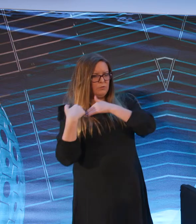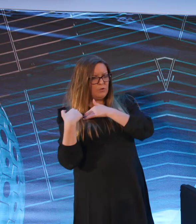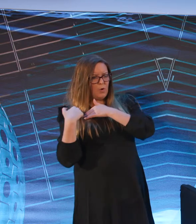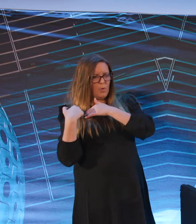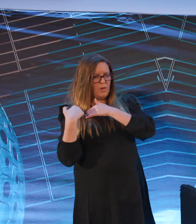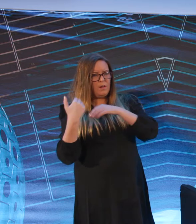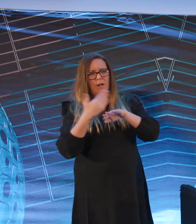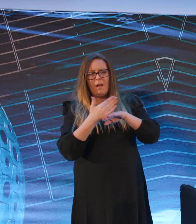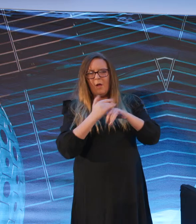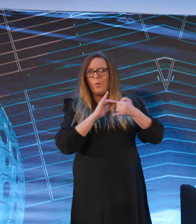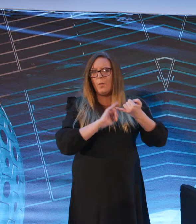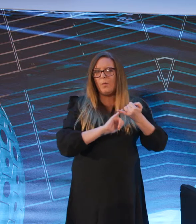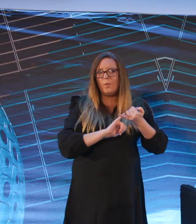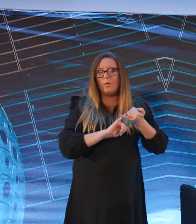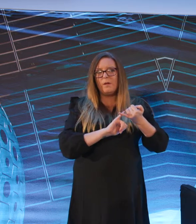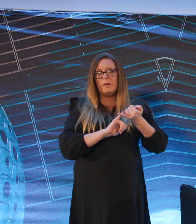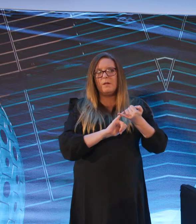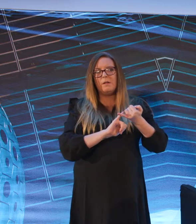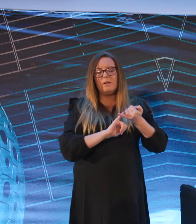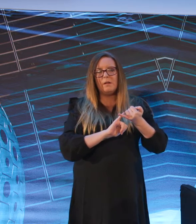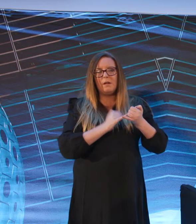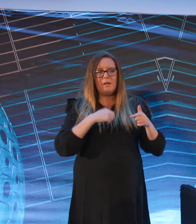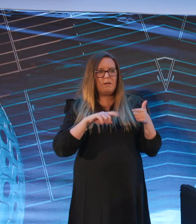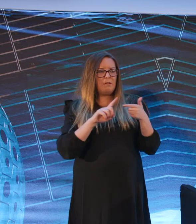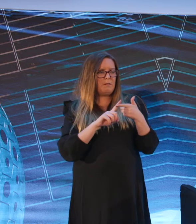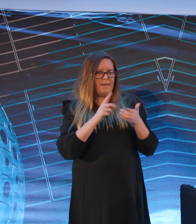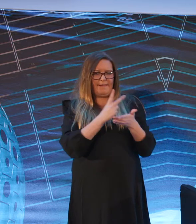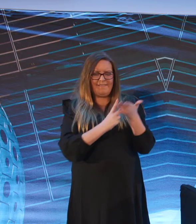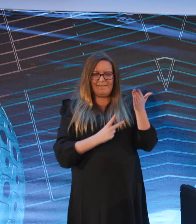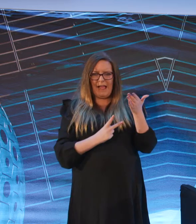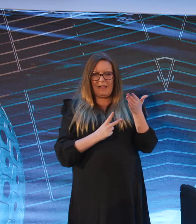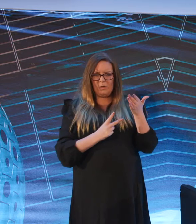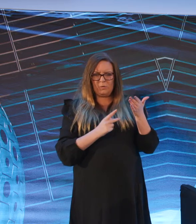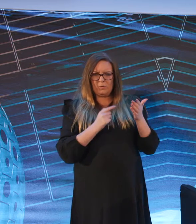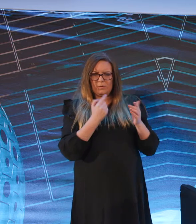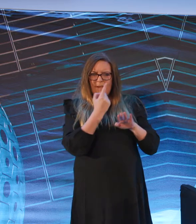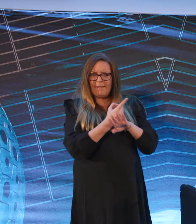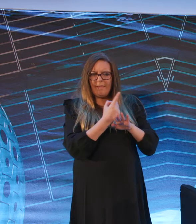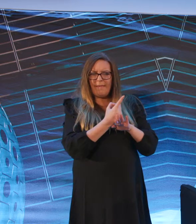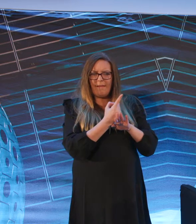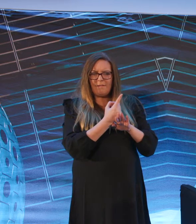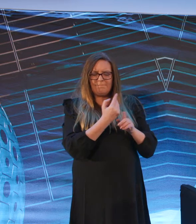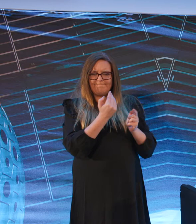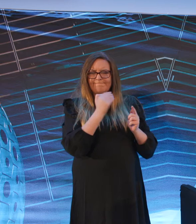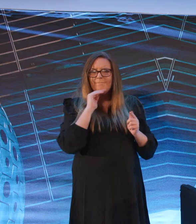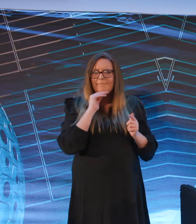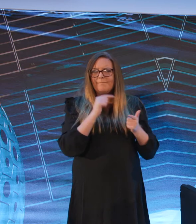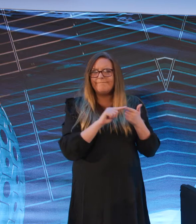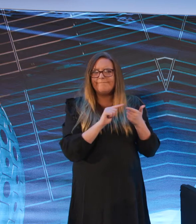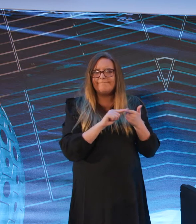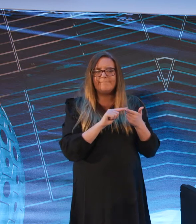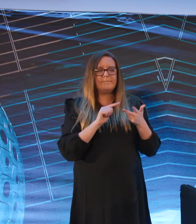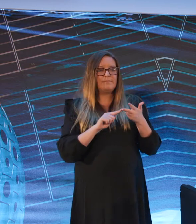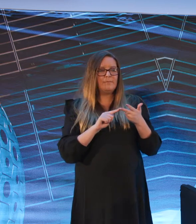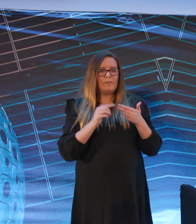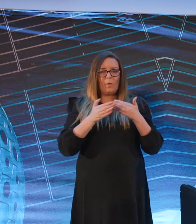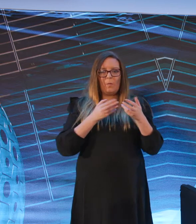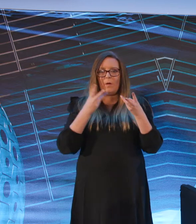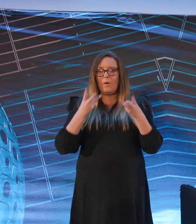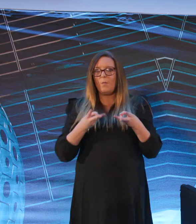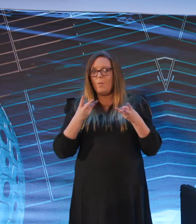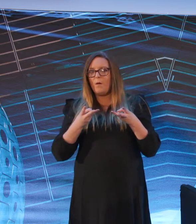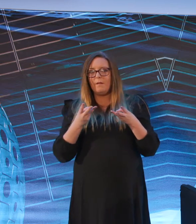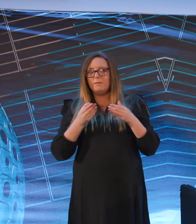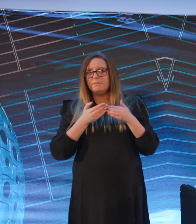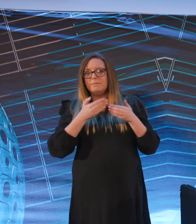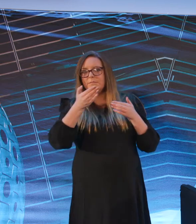Who are we? What are values that define us? What are we seeking to be recognized